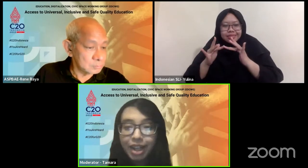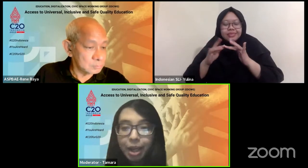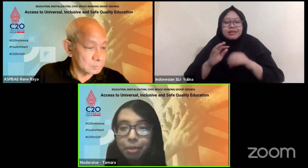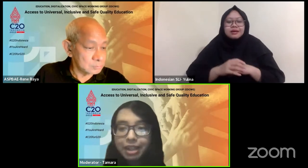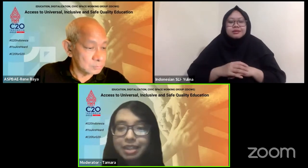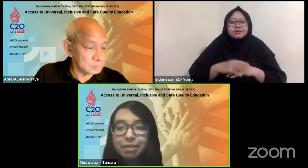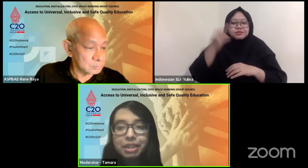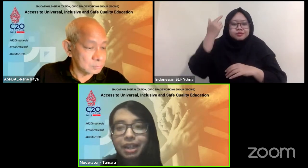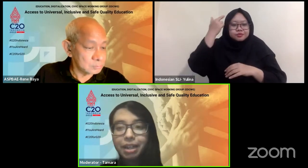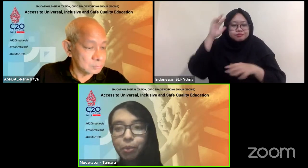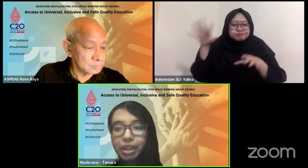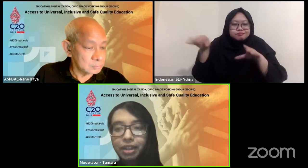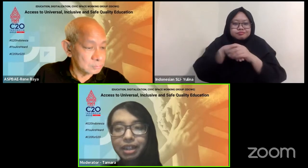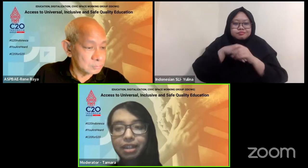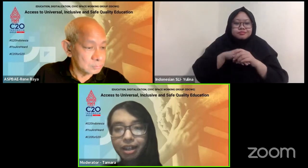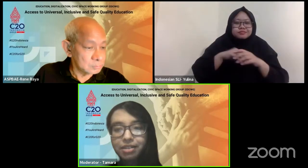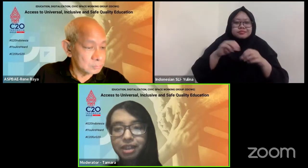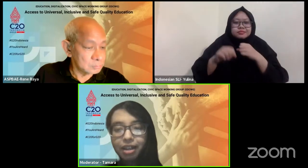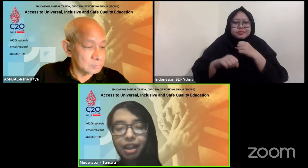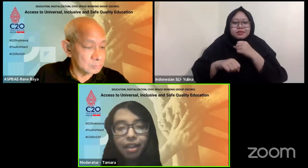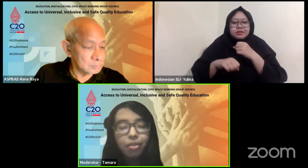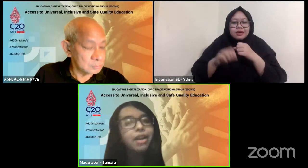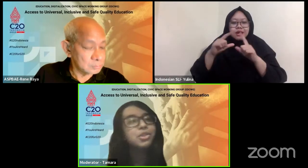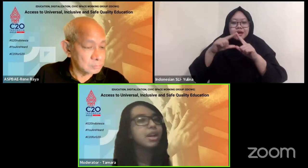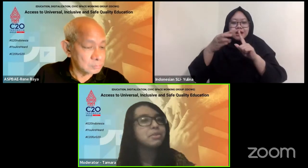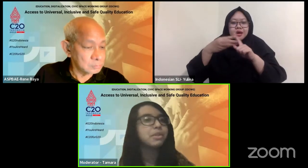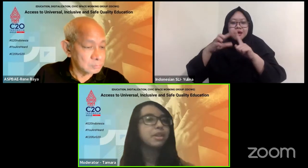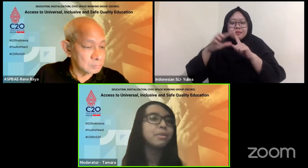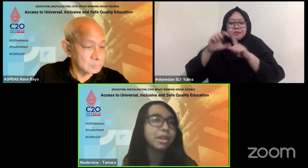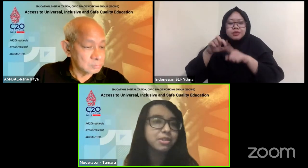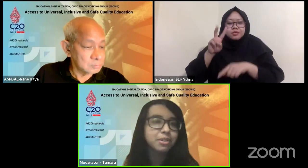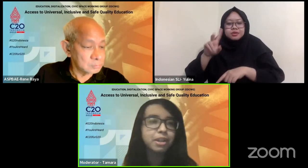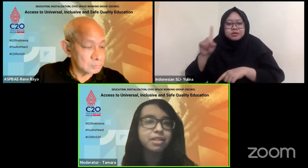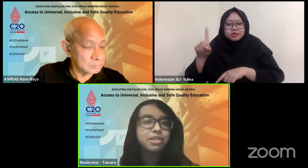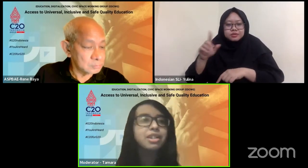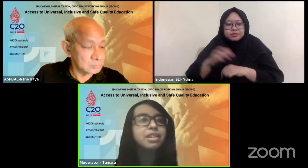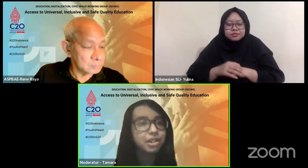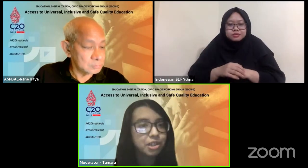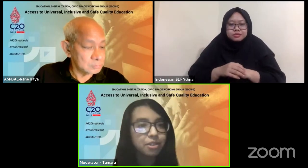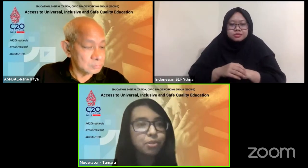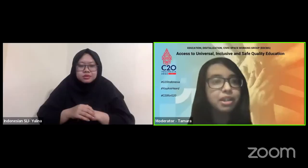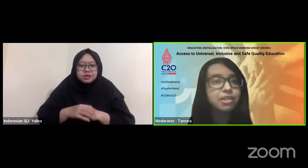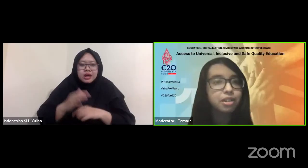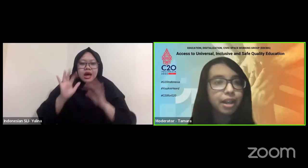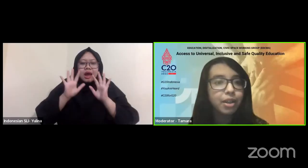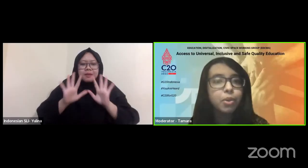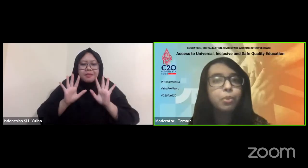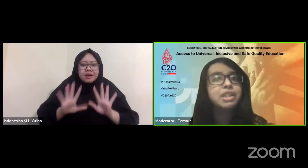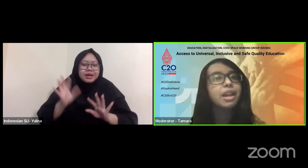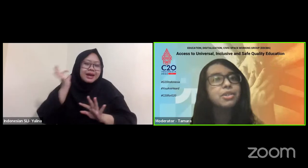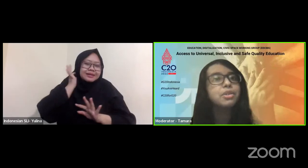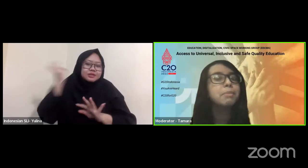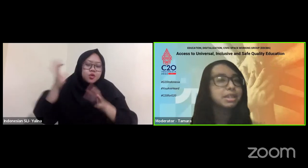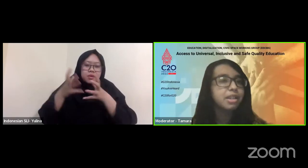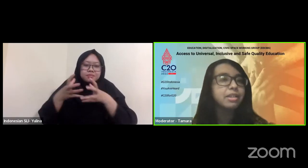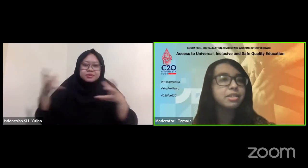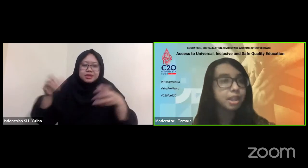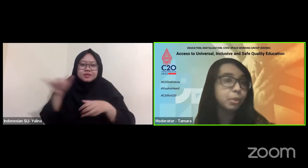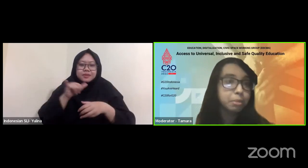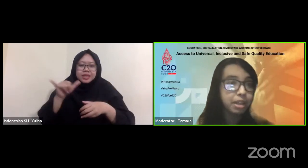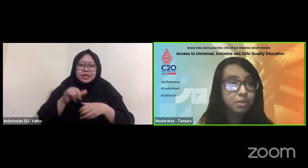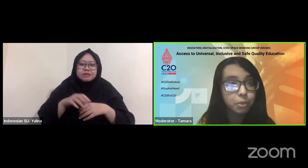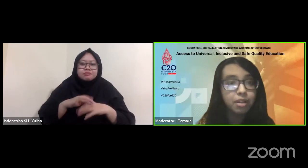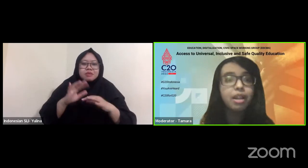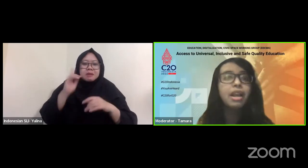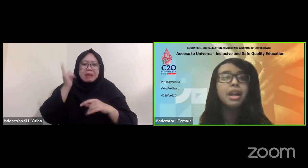avoid. But at the same time, we recognize that that also comes a greater risk, right? There's an addiction to the internet, which led to their mental and